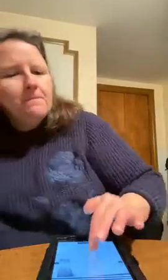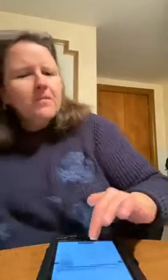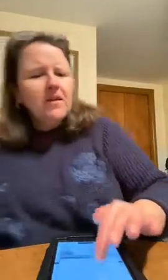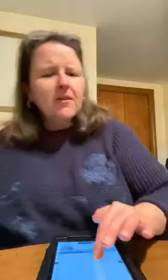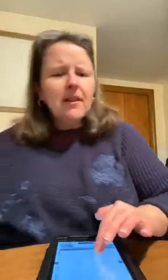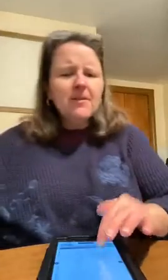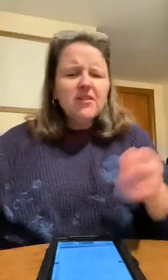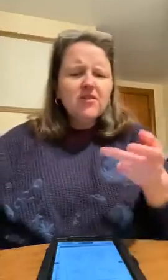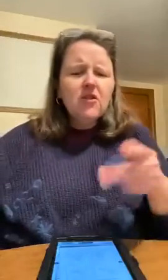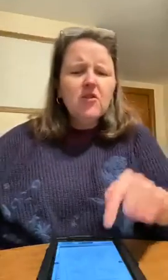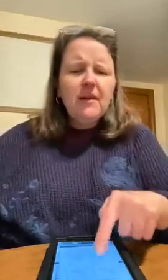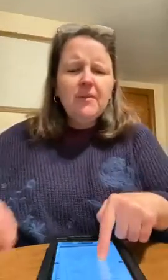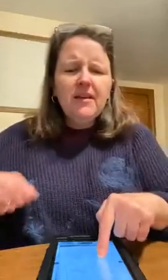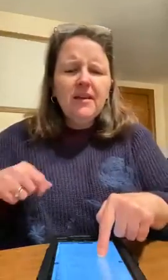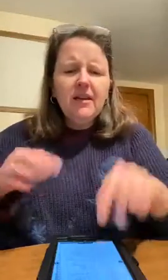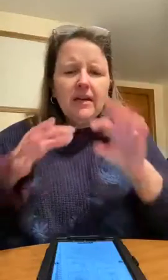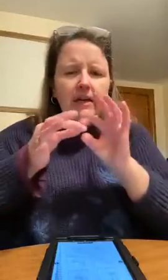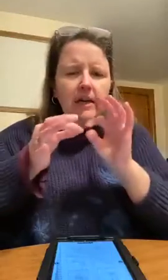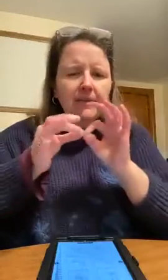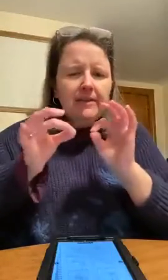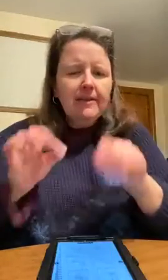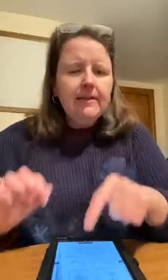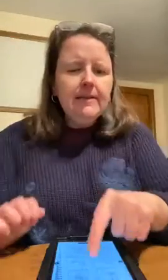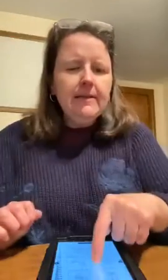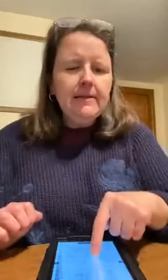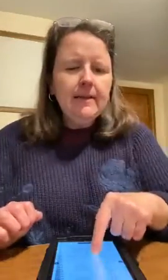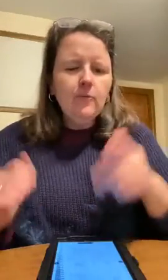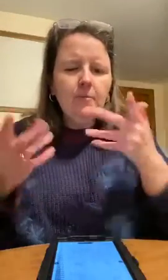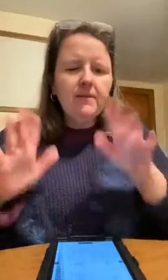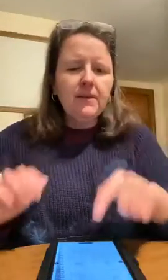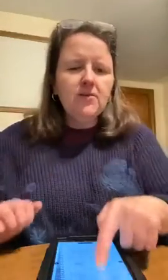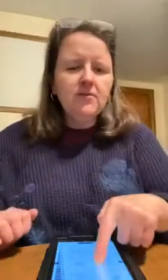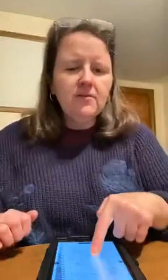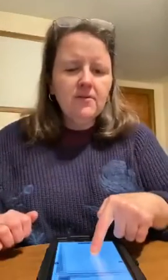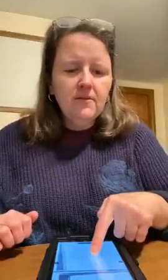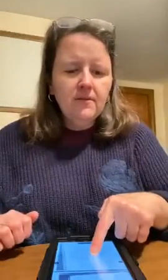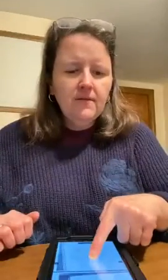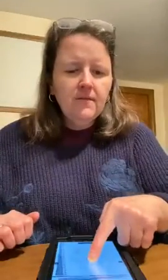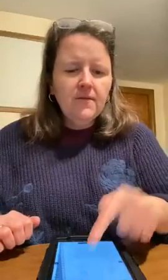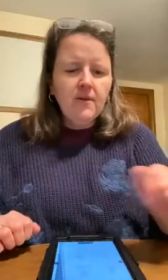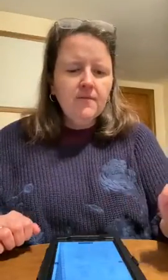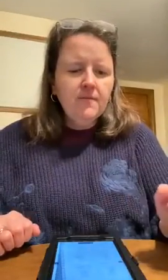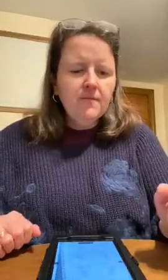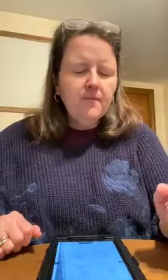So let me just do maybe a couple of sentences and then we'll be finished. So,